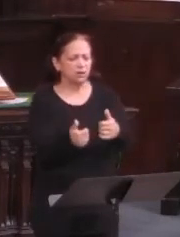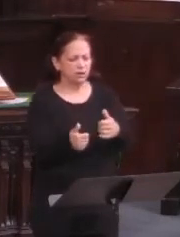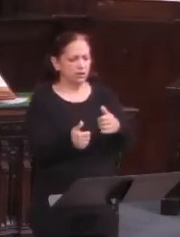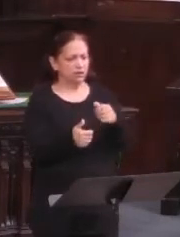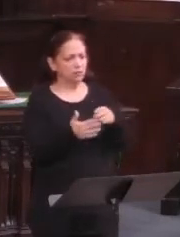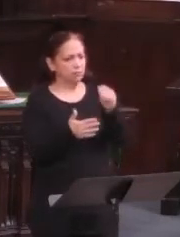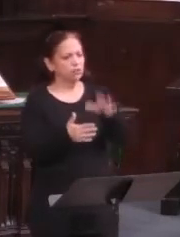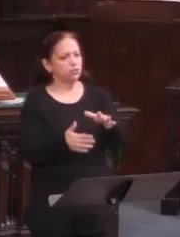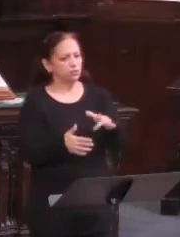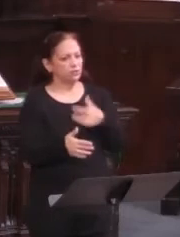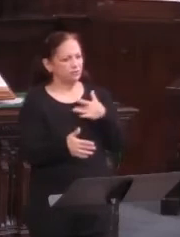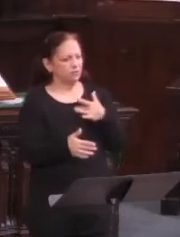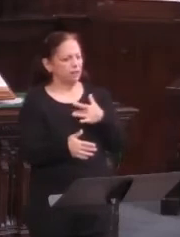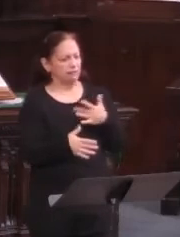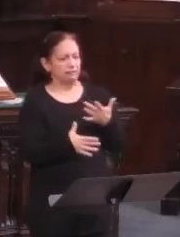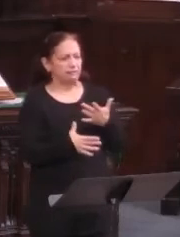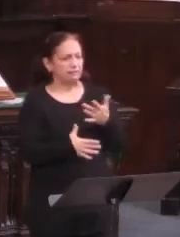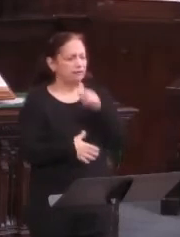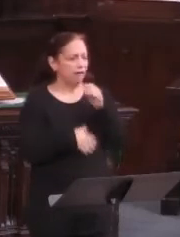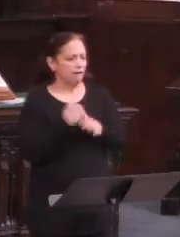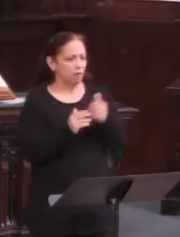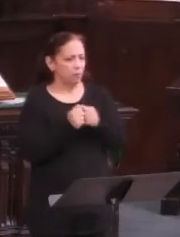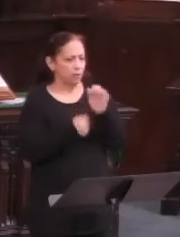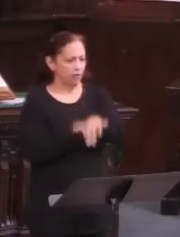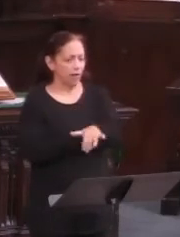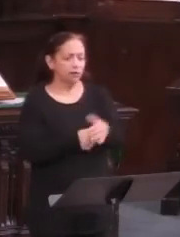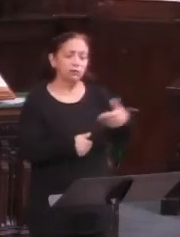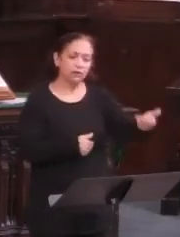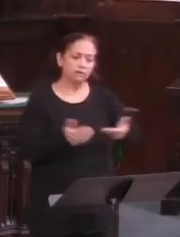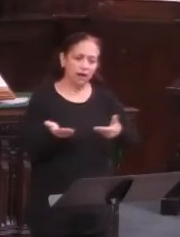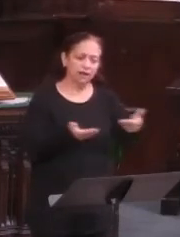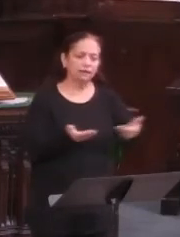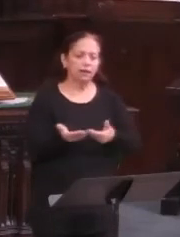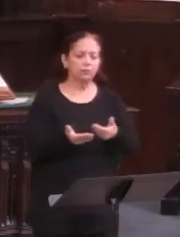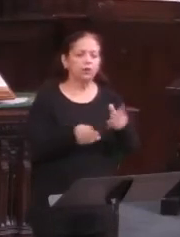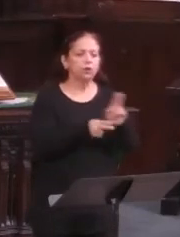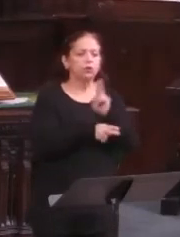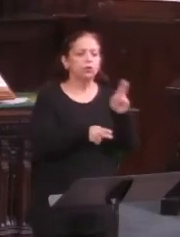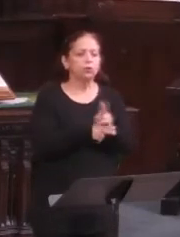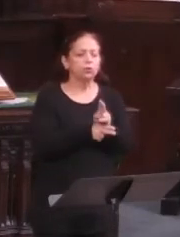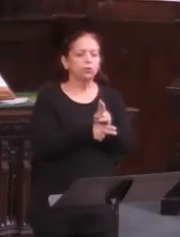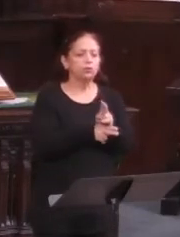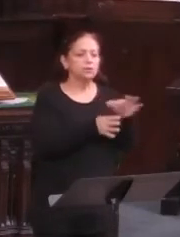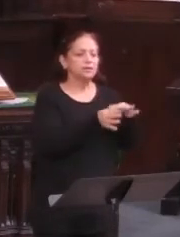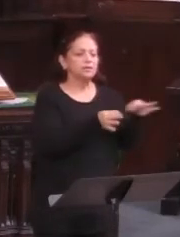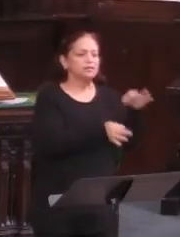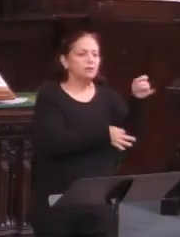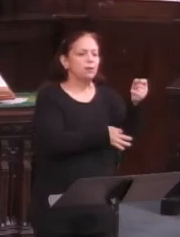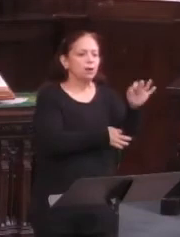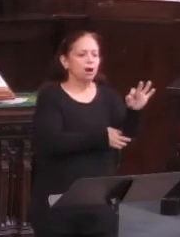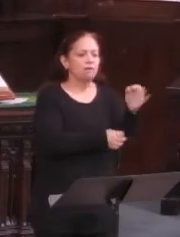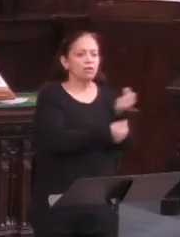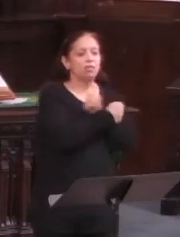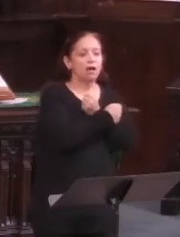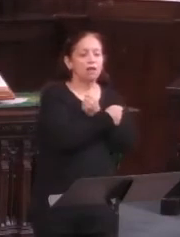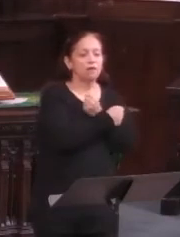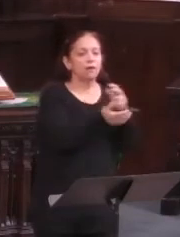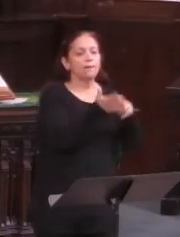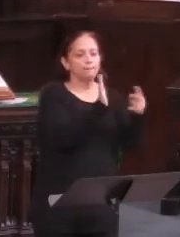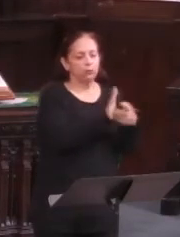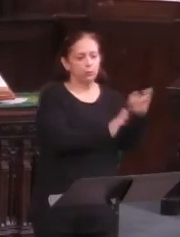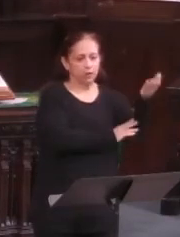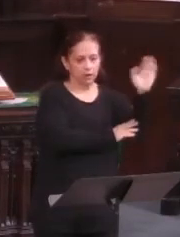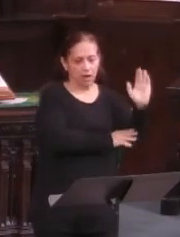disturbing. So I invited those students to practice using the name Spirit of Love when referencing